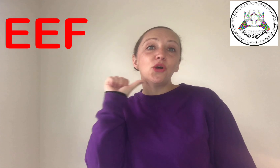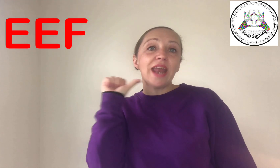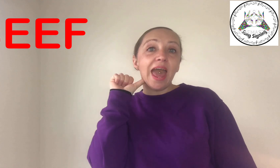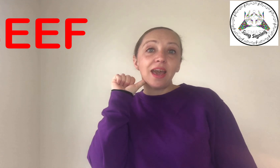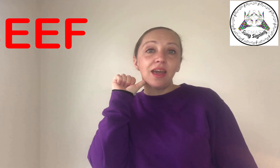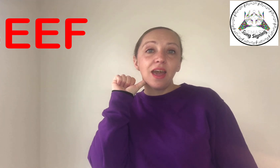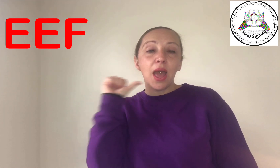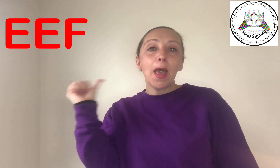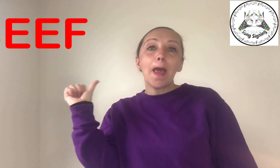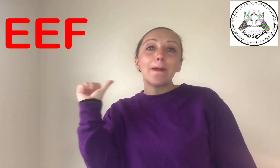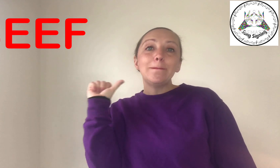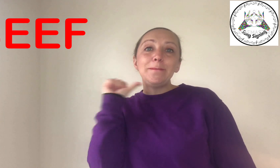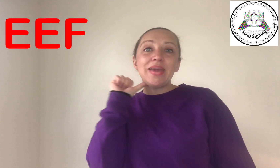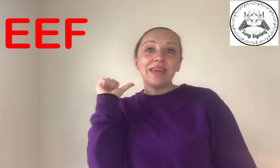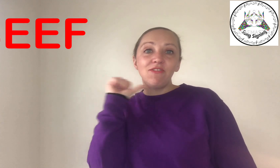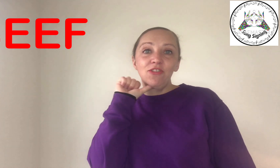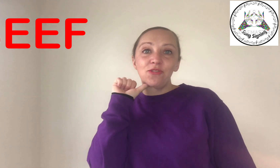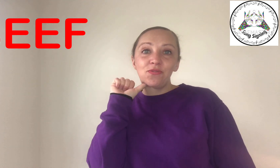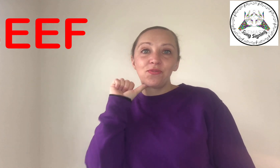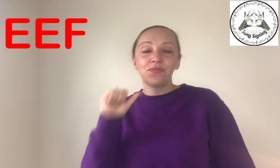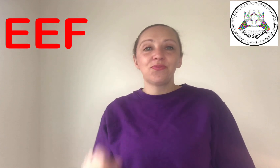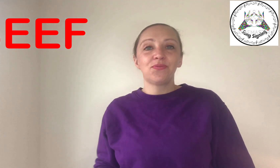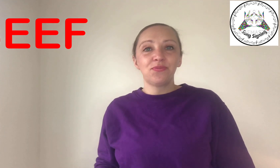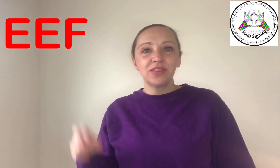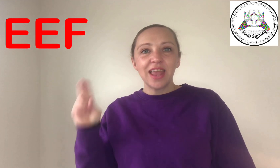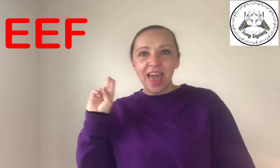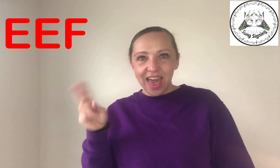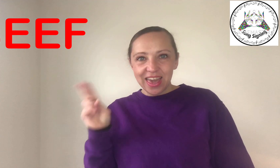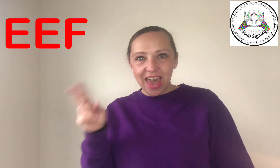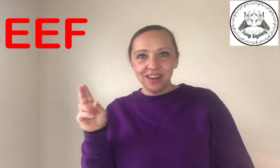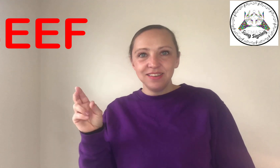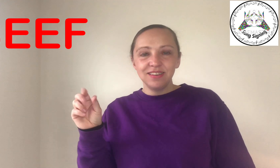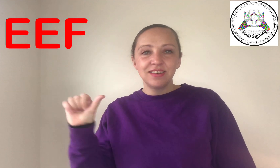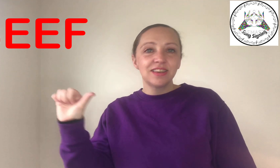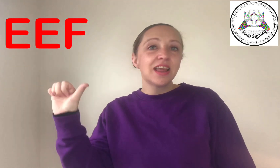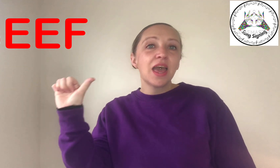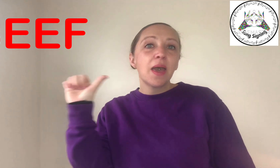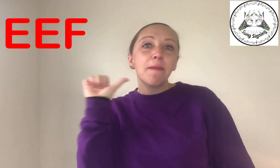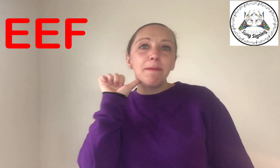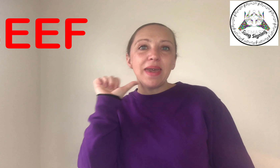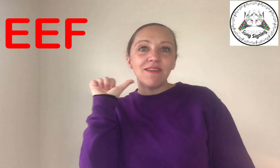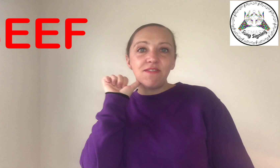your neck. Beef. Again, beef.